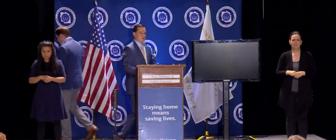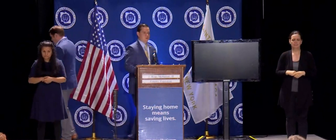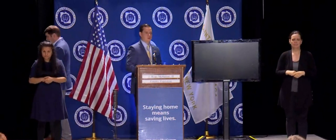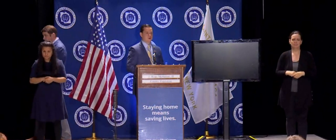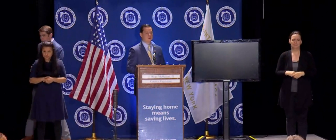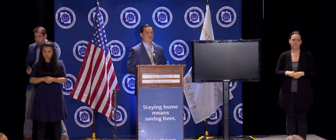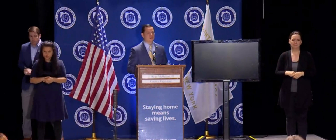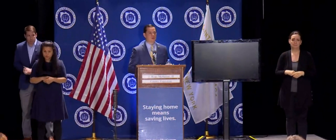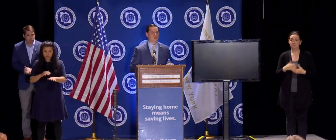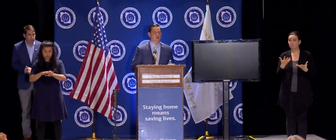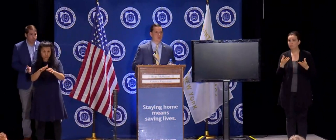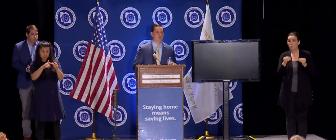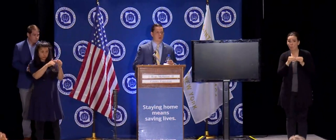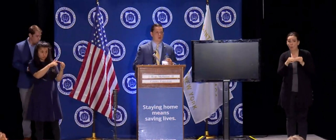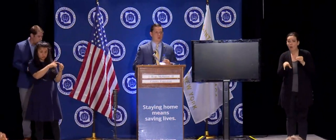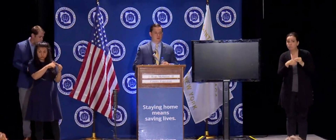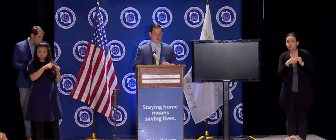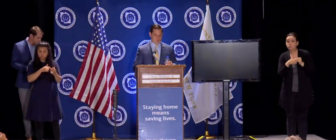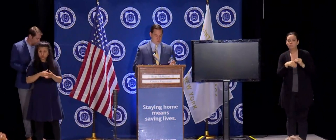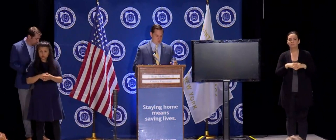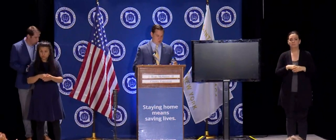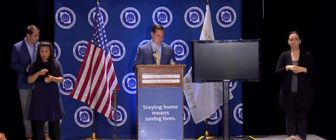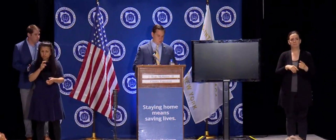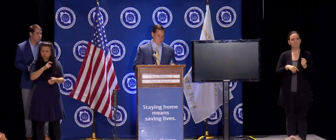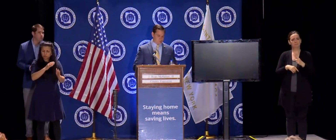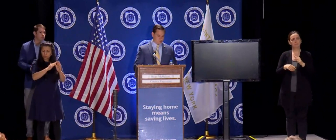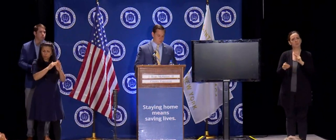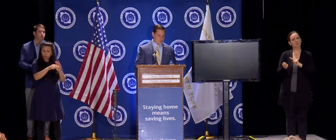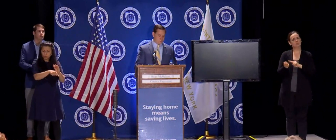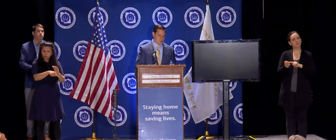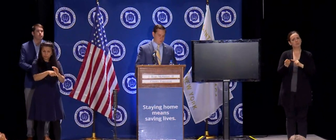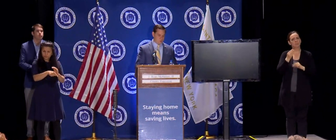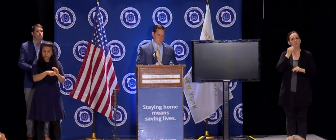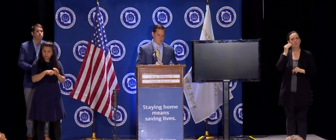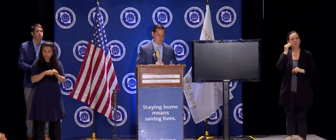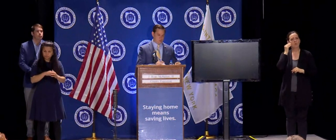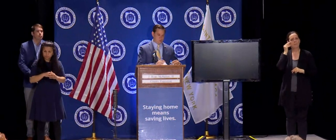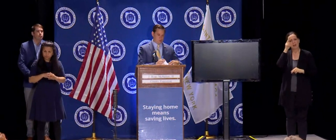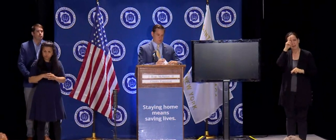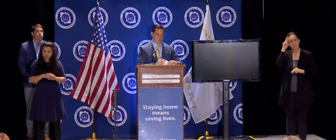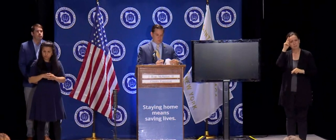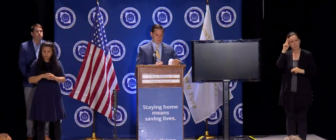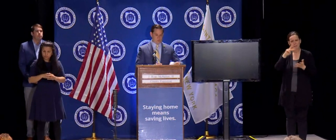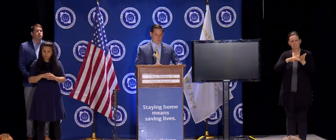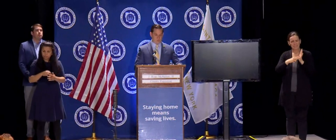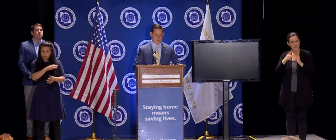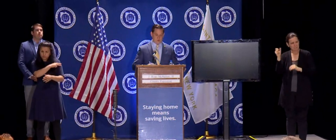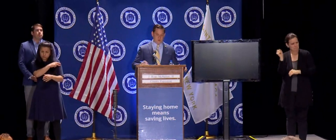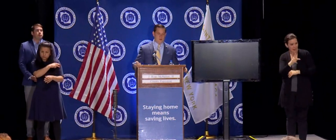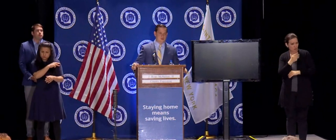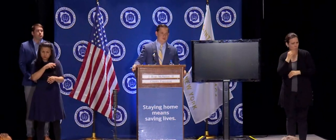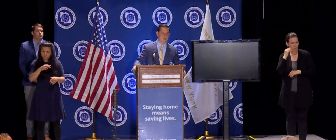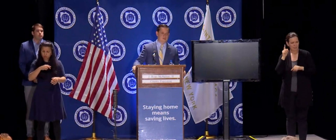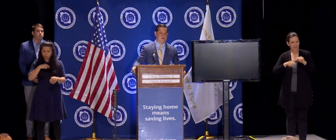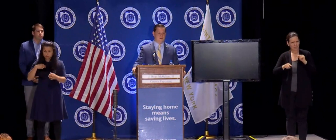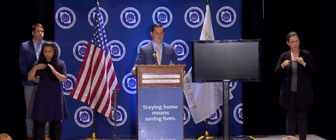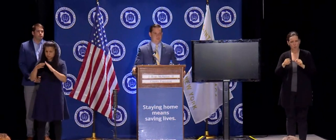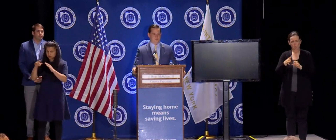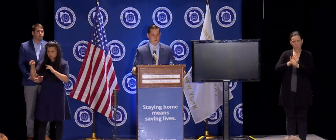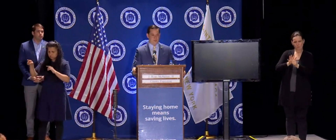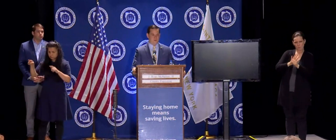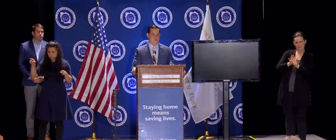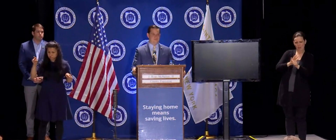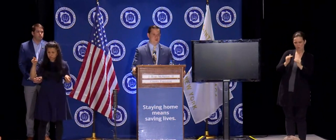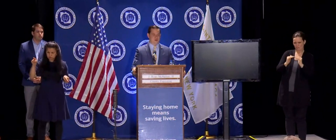Anything else? For the nursing homes, the people in the hospital can't go to the COVID floors of these nursing